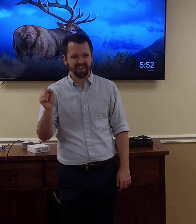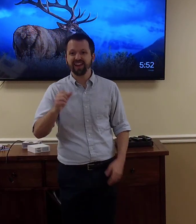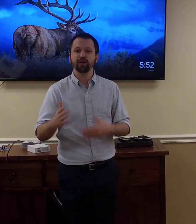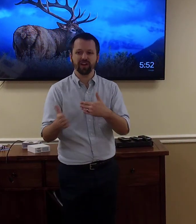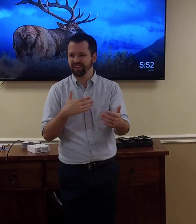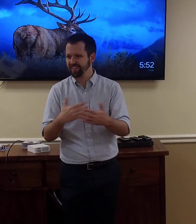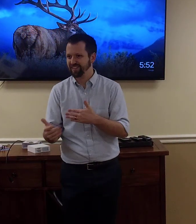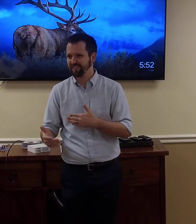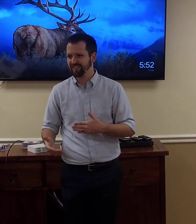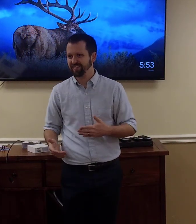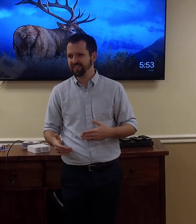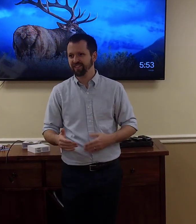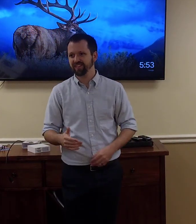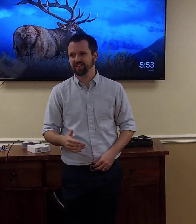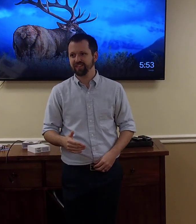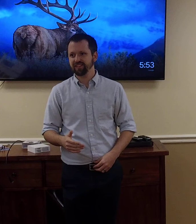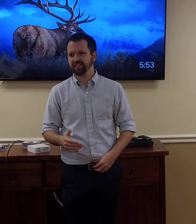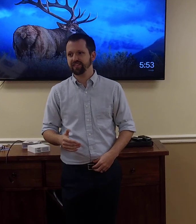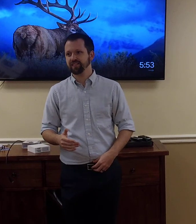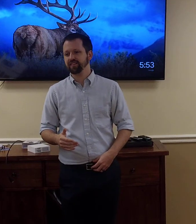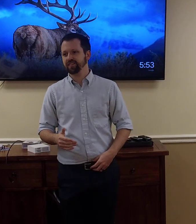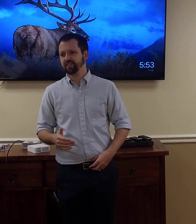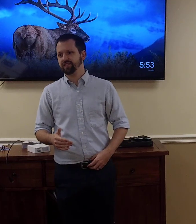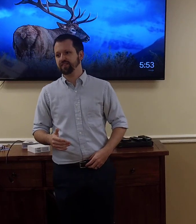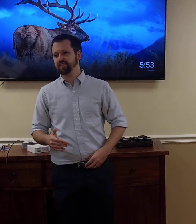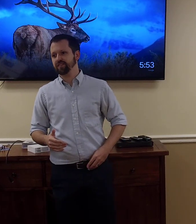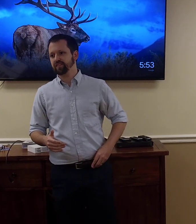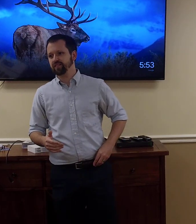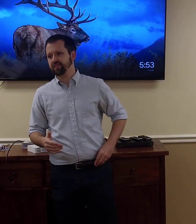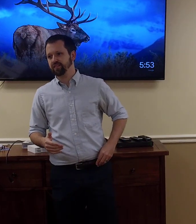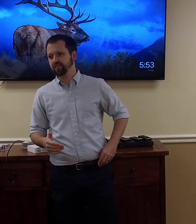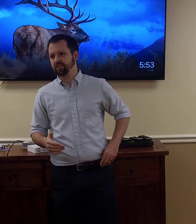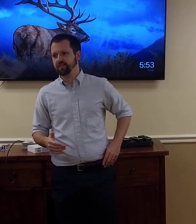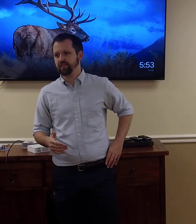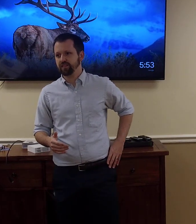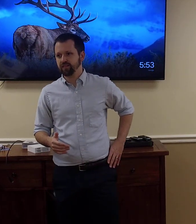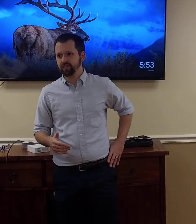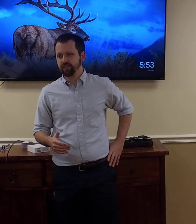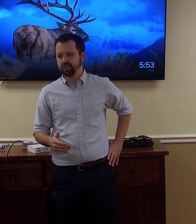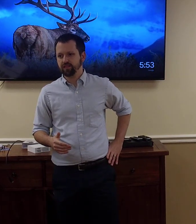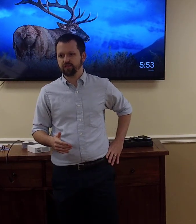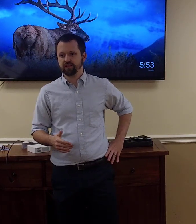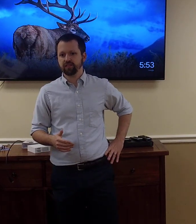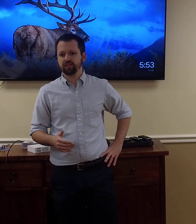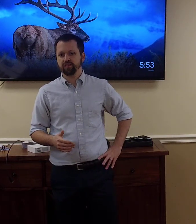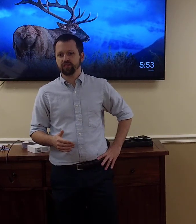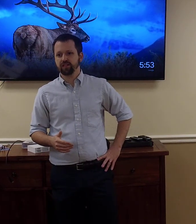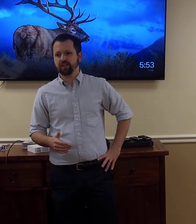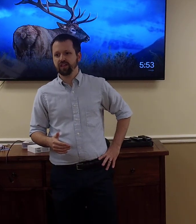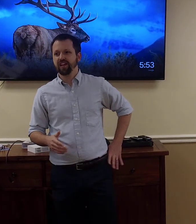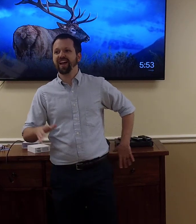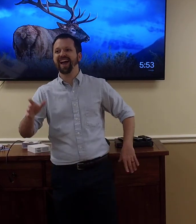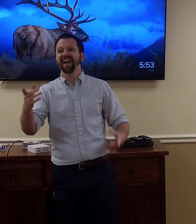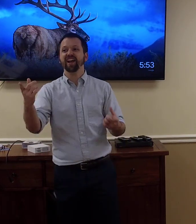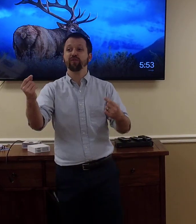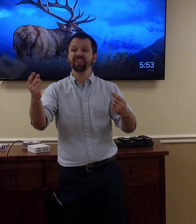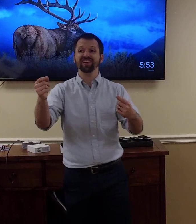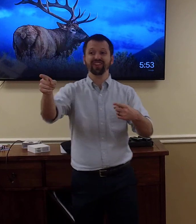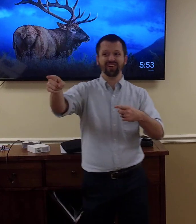anyway. So there's not some kind of a thing in school these days where on test days they gotta drop their phones in the local basket or Here's what they do.